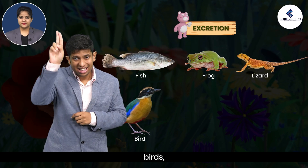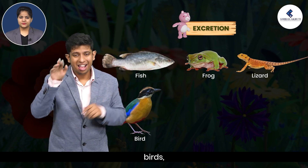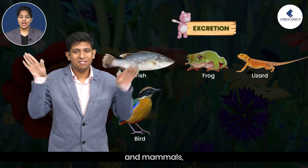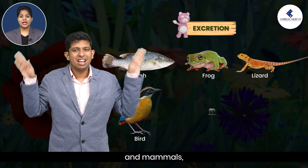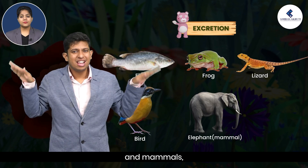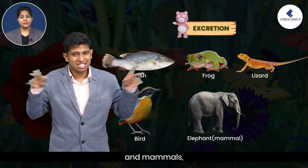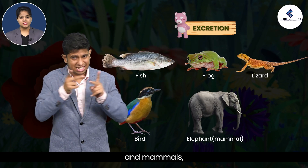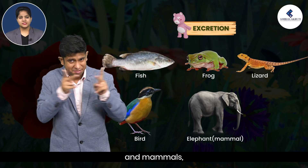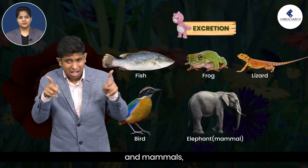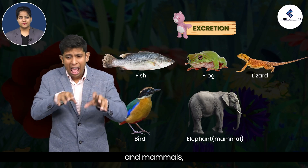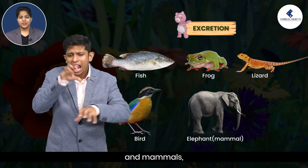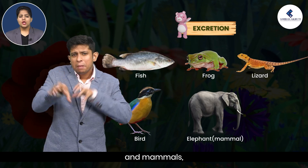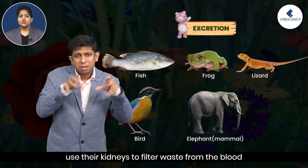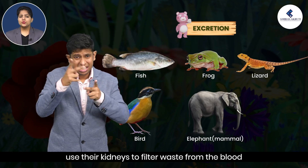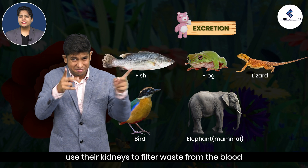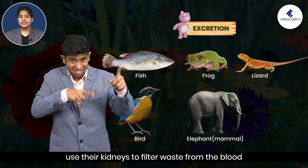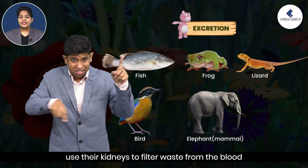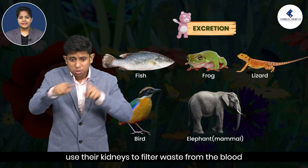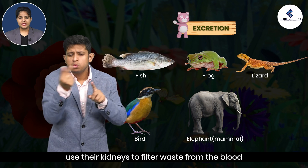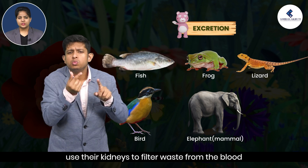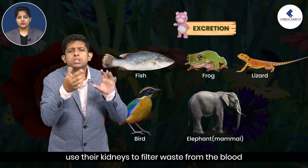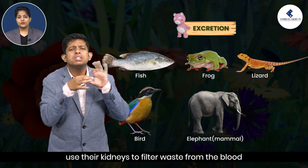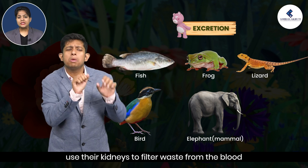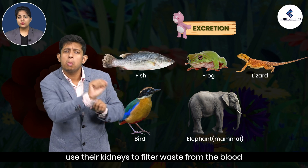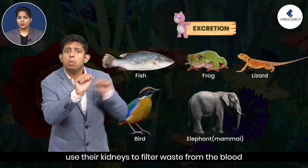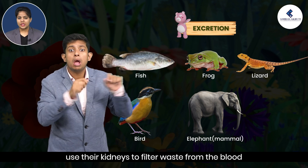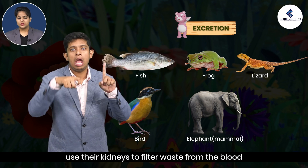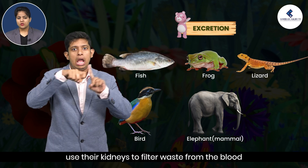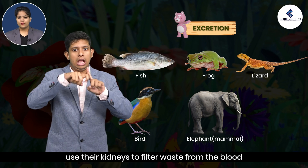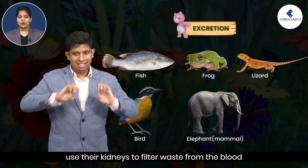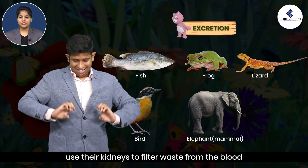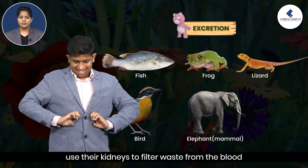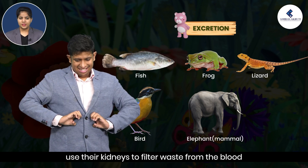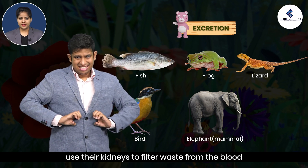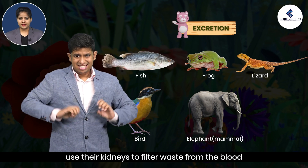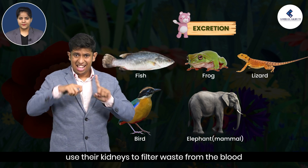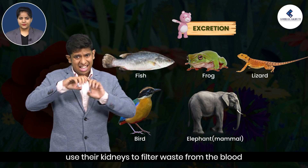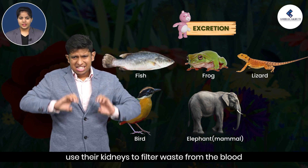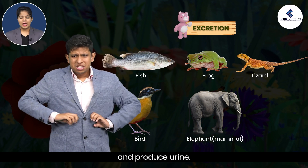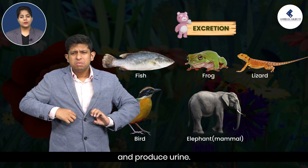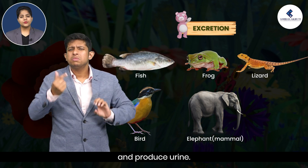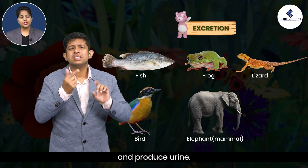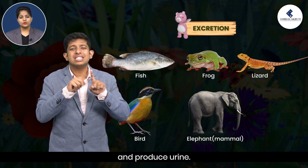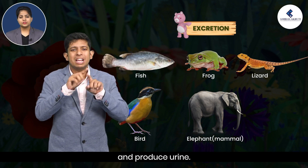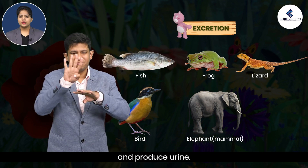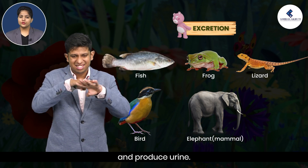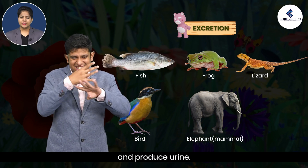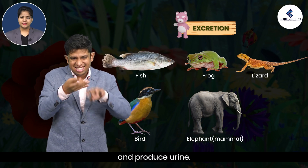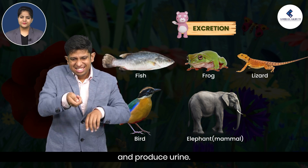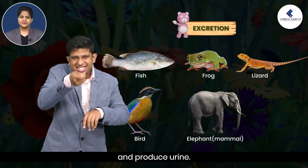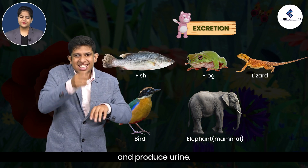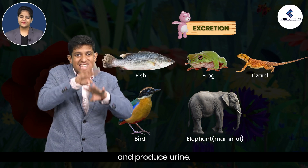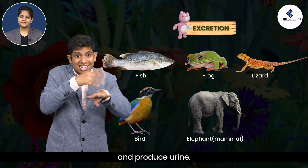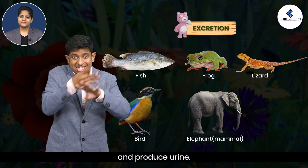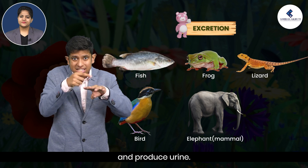birds, and mammals, use their kidneys to filter waste from the blood and produce